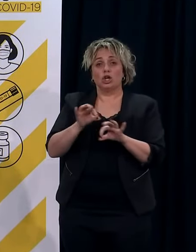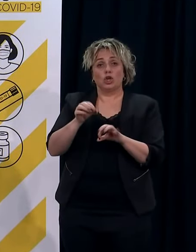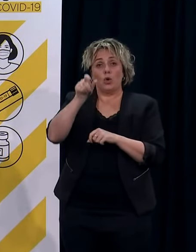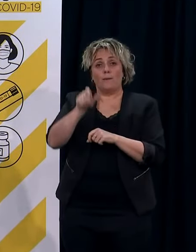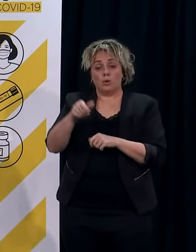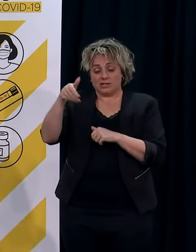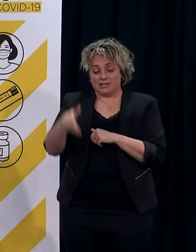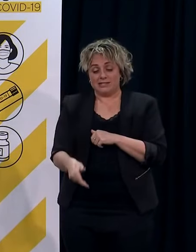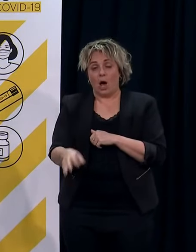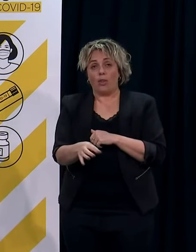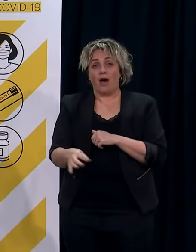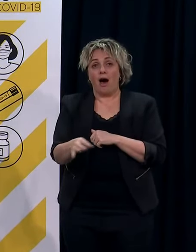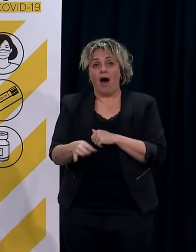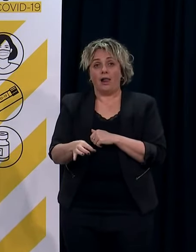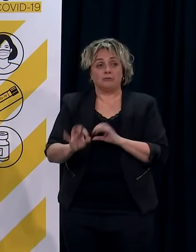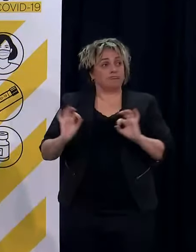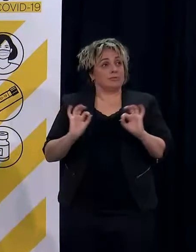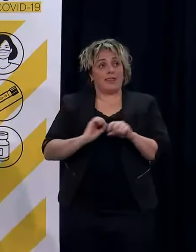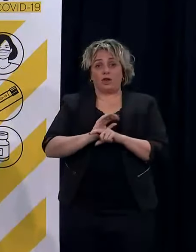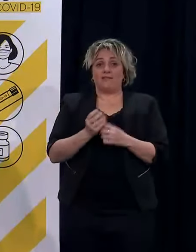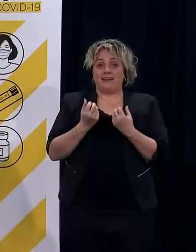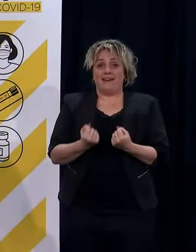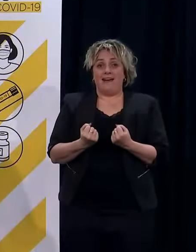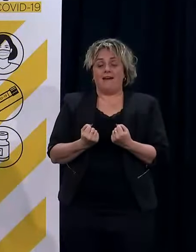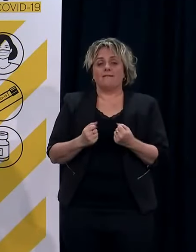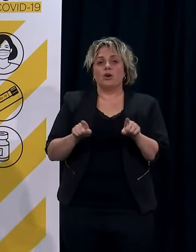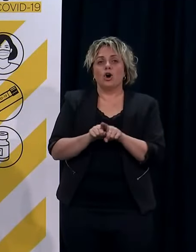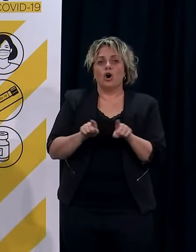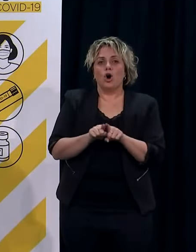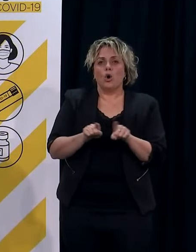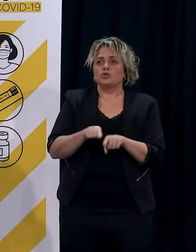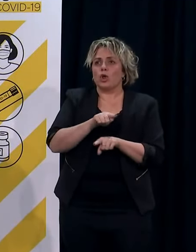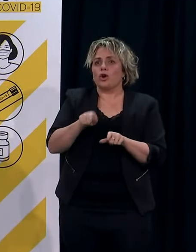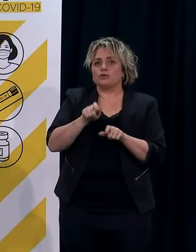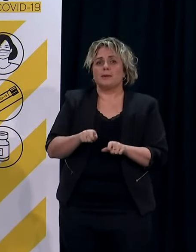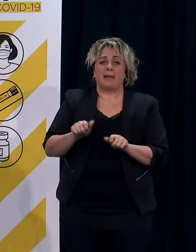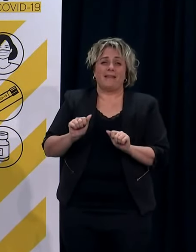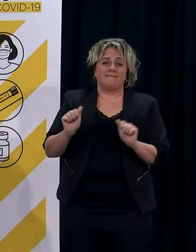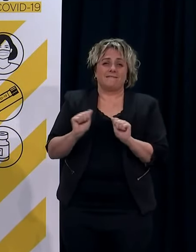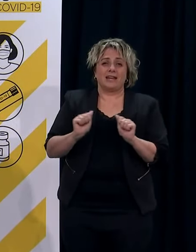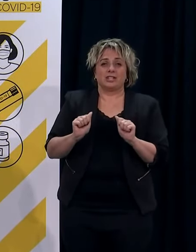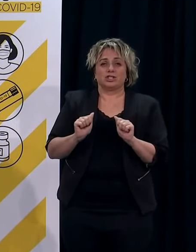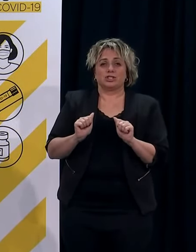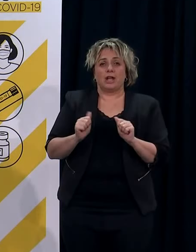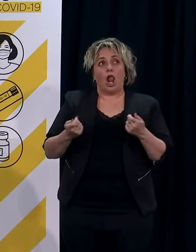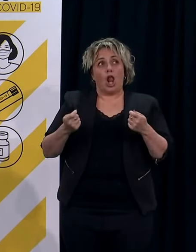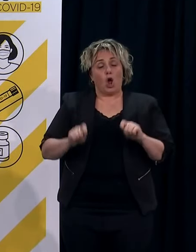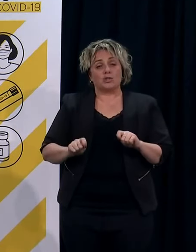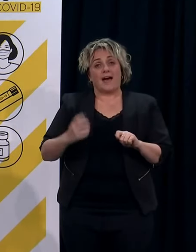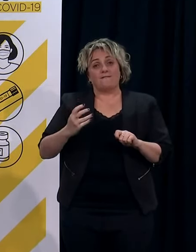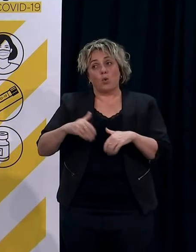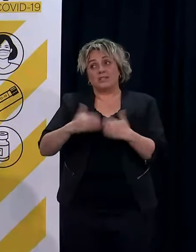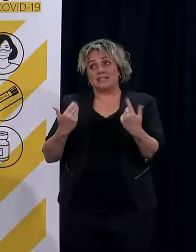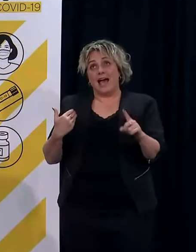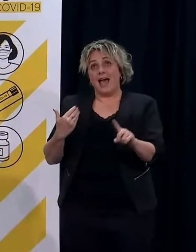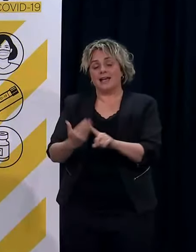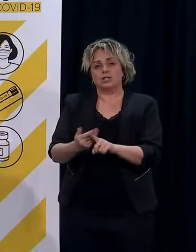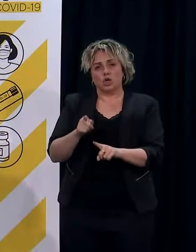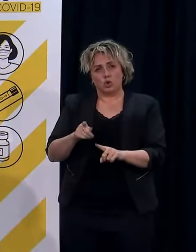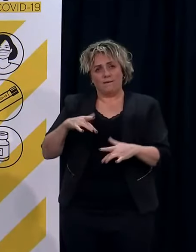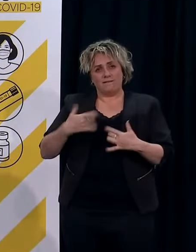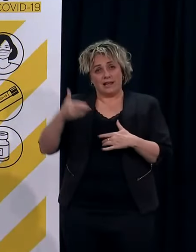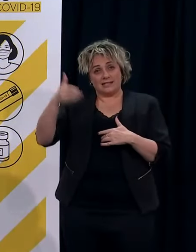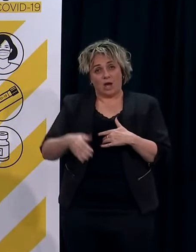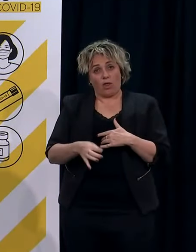was at an Auckland hotspot has basically completed 14 days of self-isolation. Will they be able to go to level 2 in a